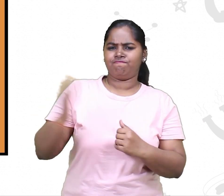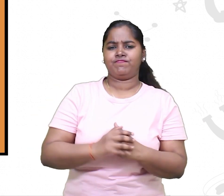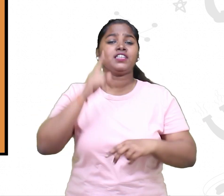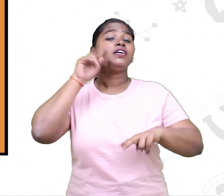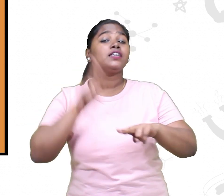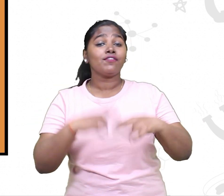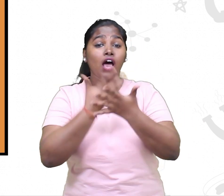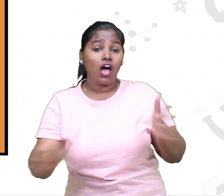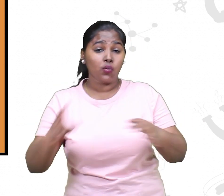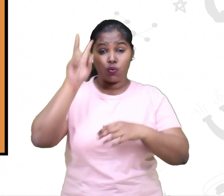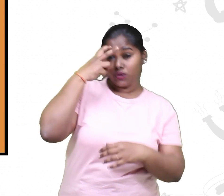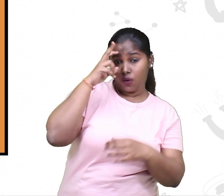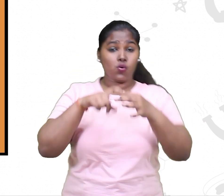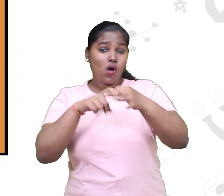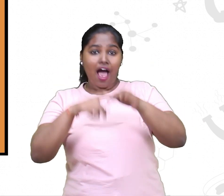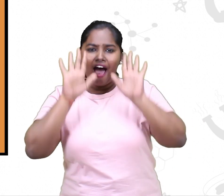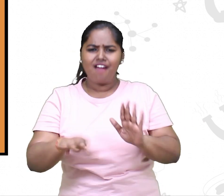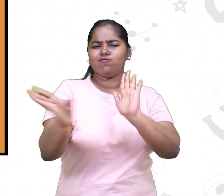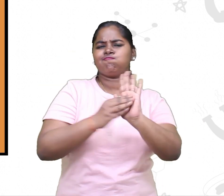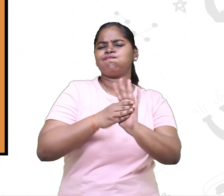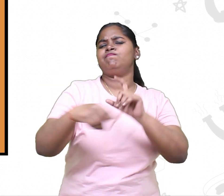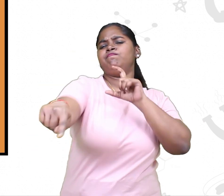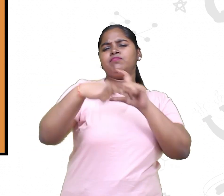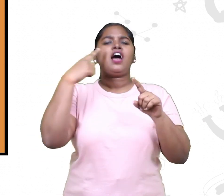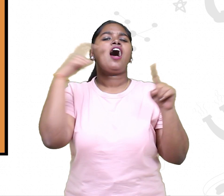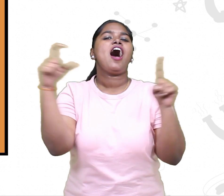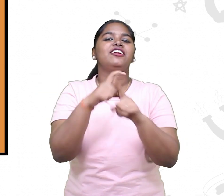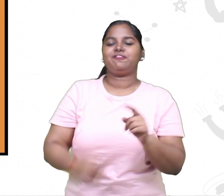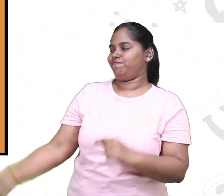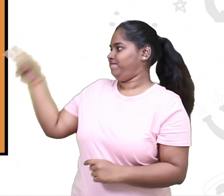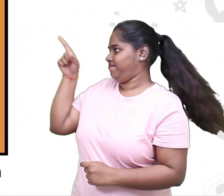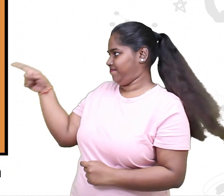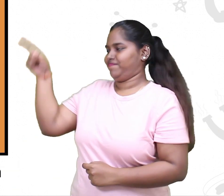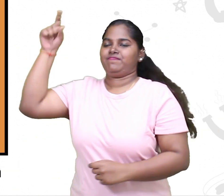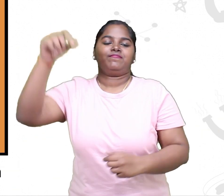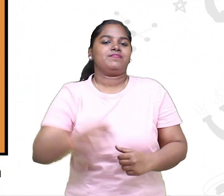If you have any questions you want us to explore, shoot them away to